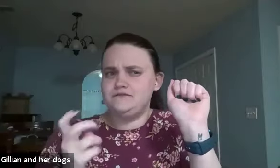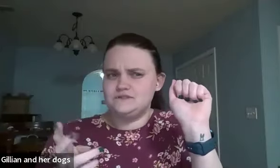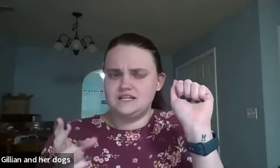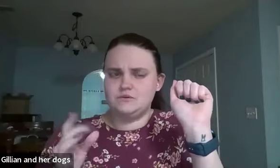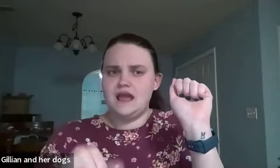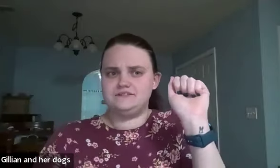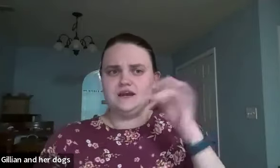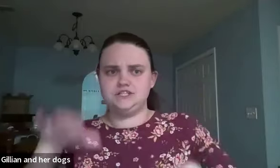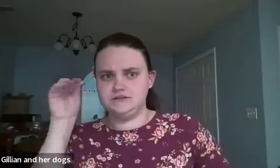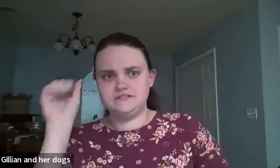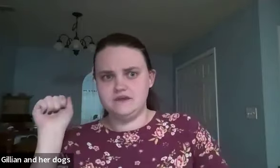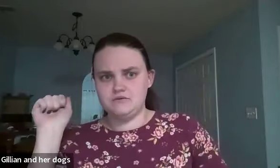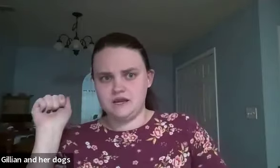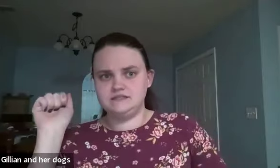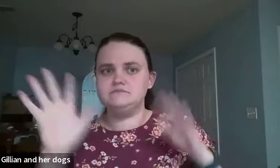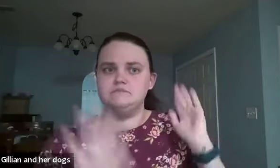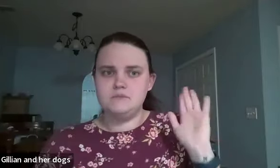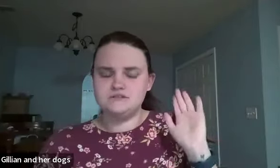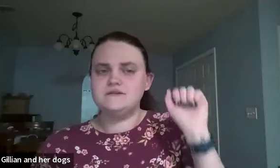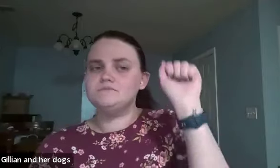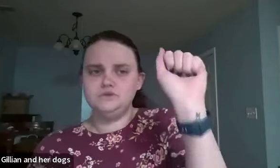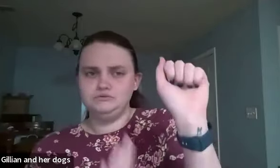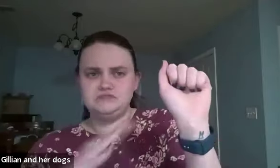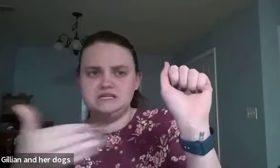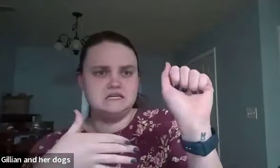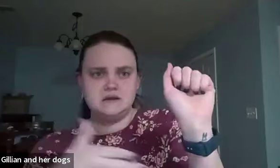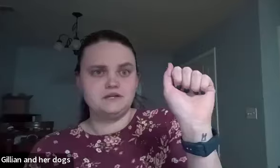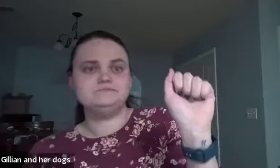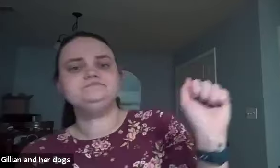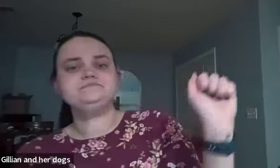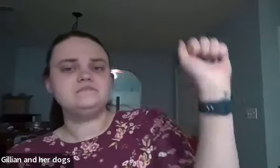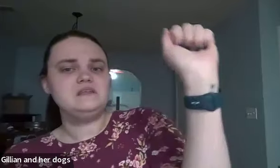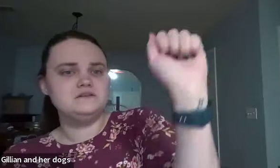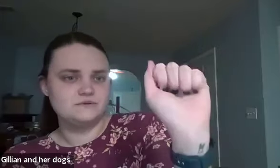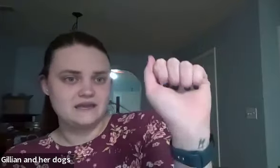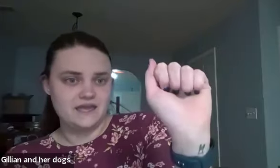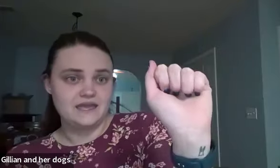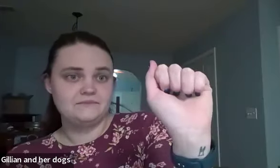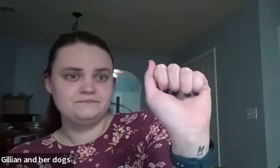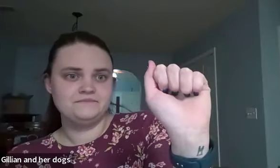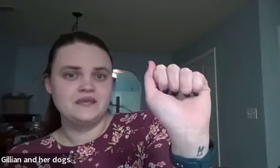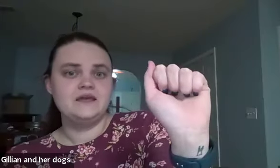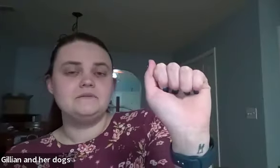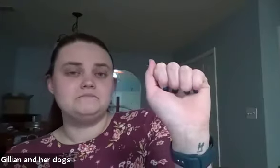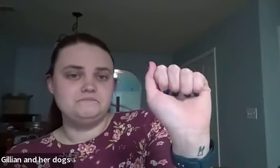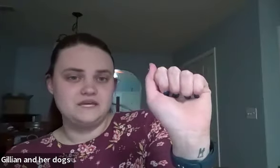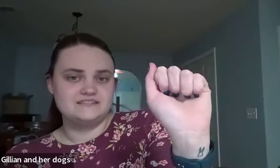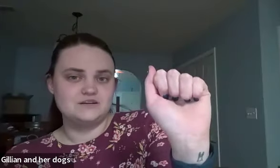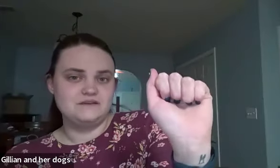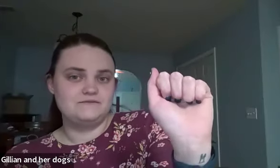few signs where I have to kind of shift to that right, but most of them, it does not matter. So we have A. B is going to be